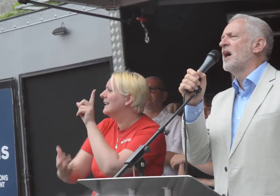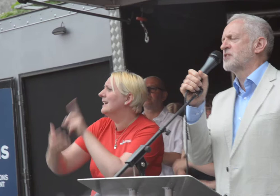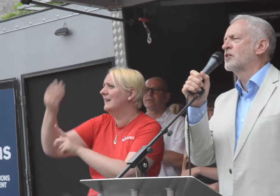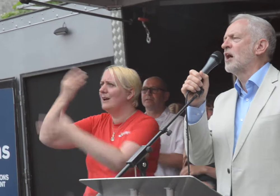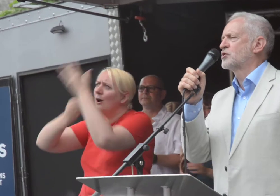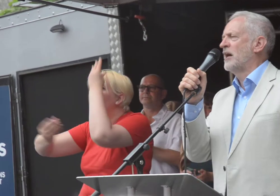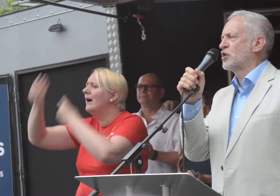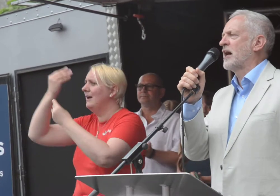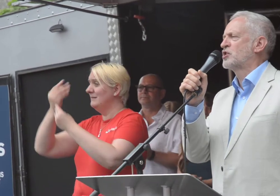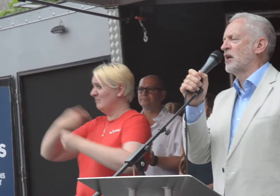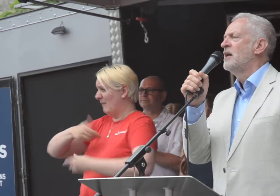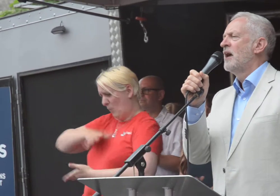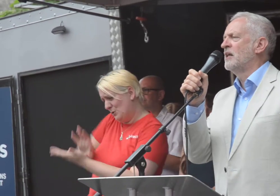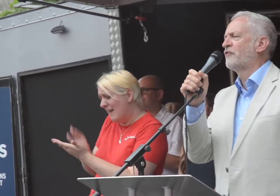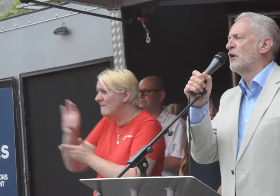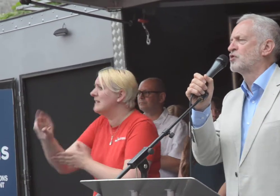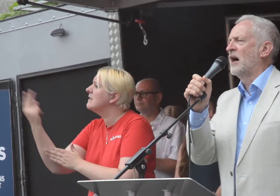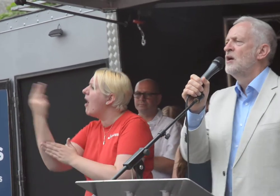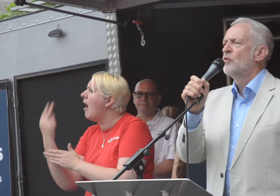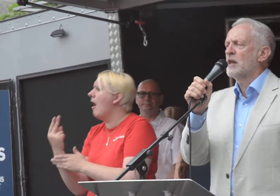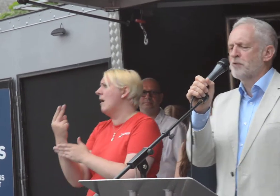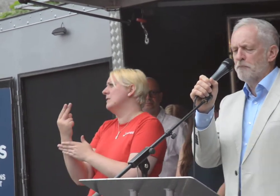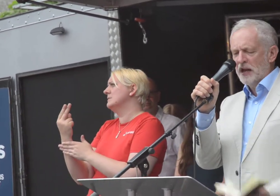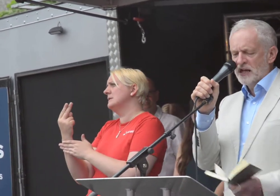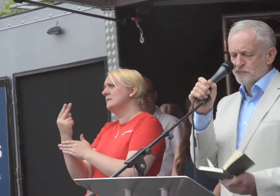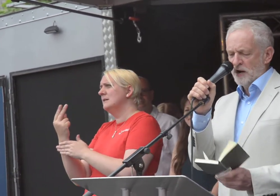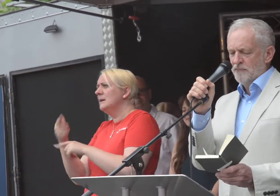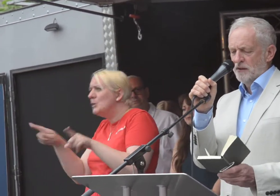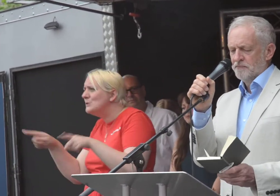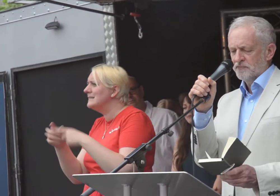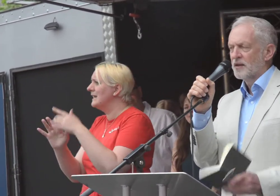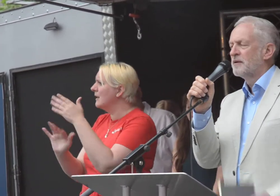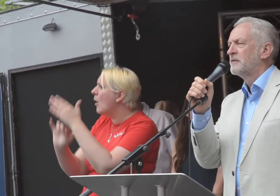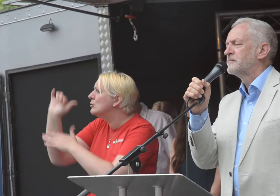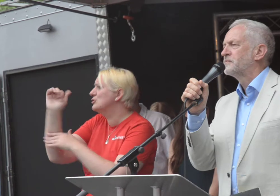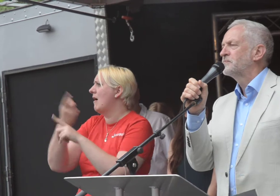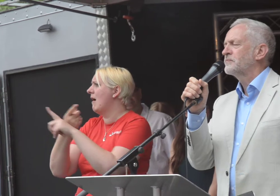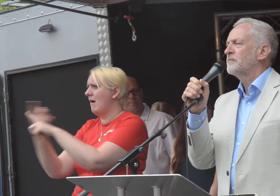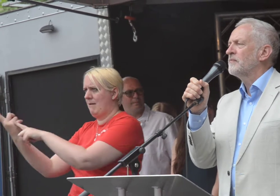in arts and culture education in the future with a pupil arts premium.